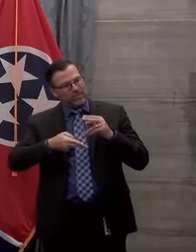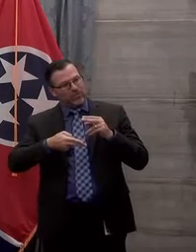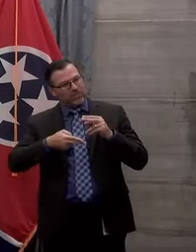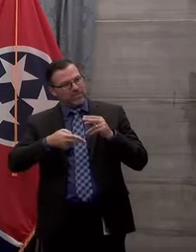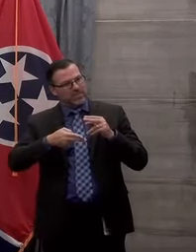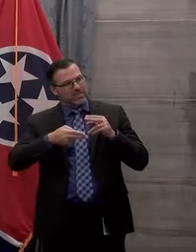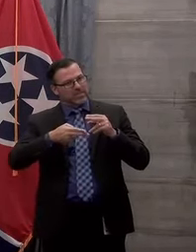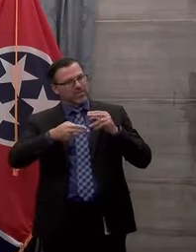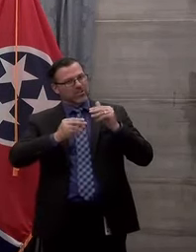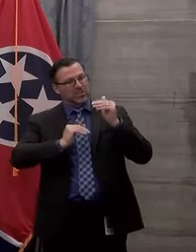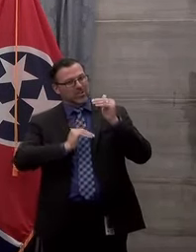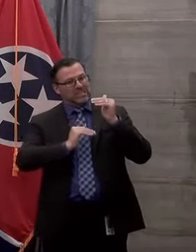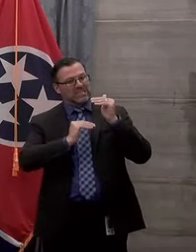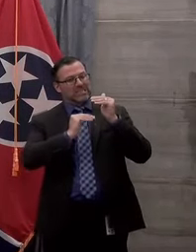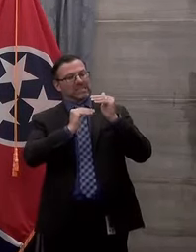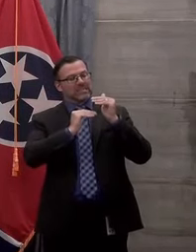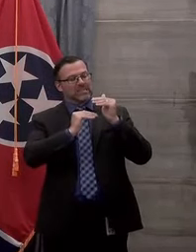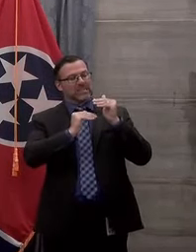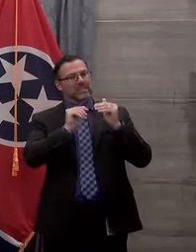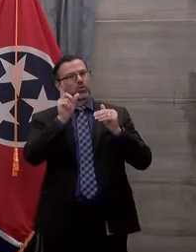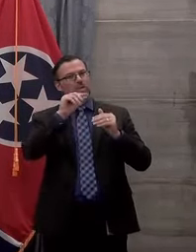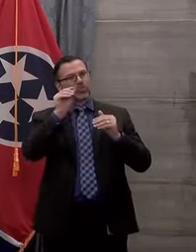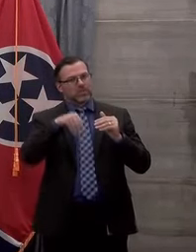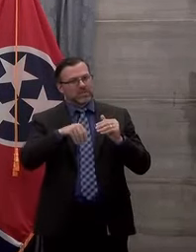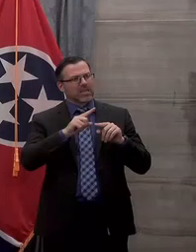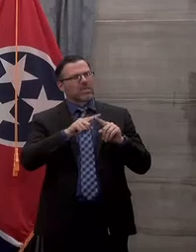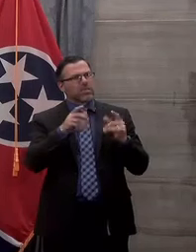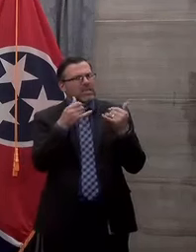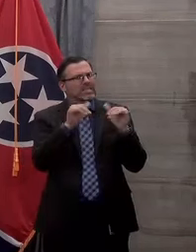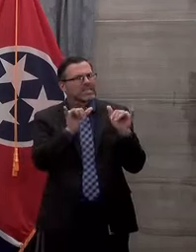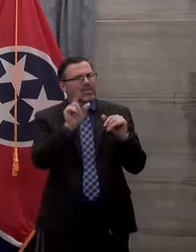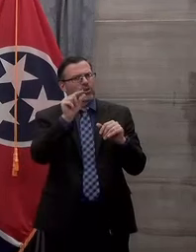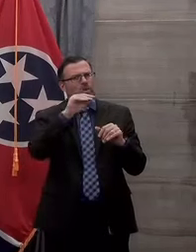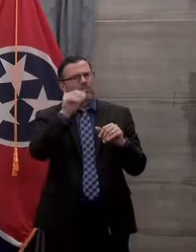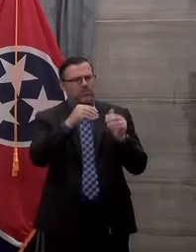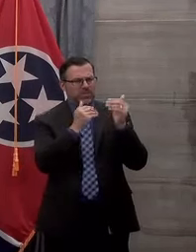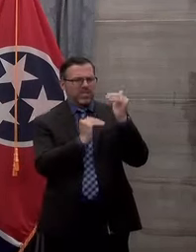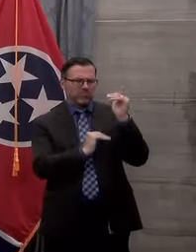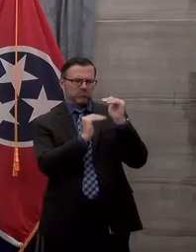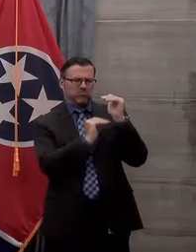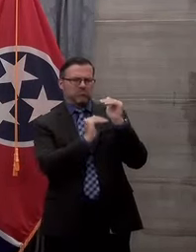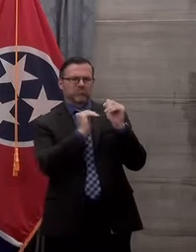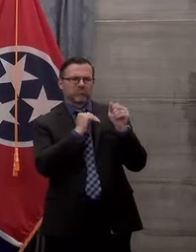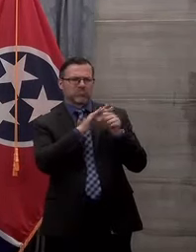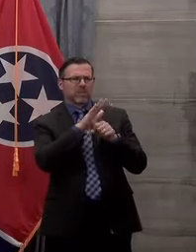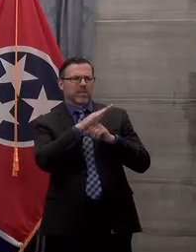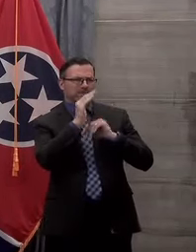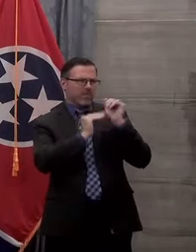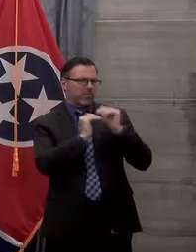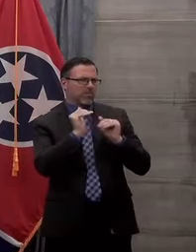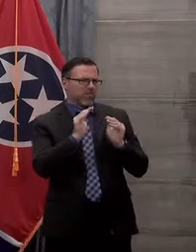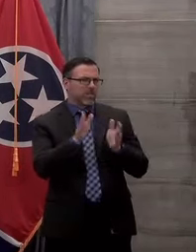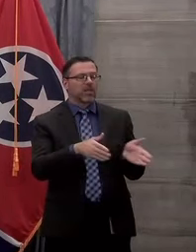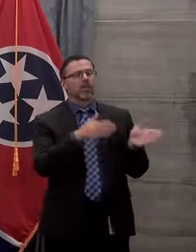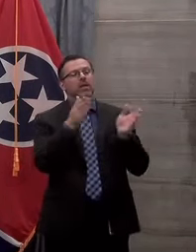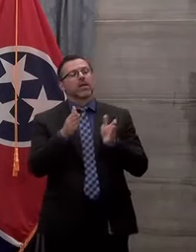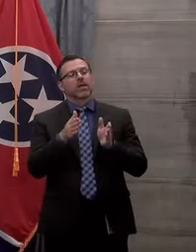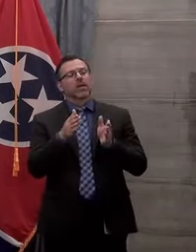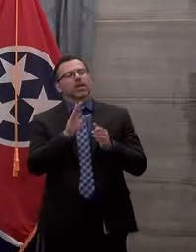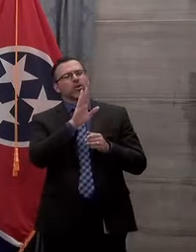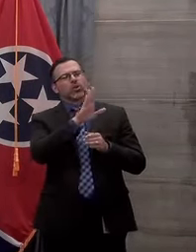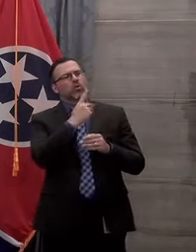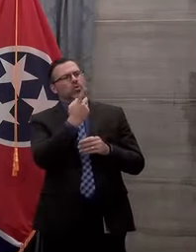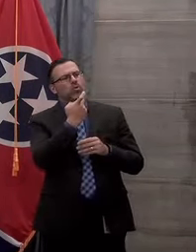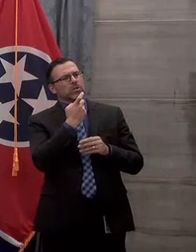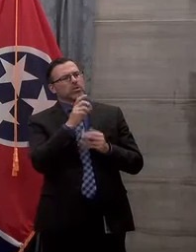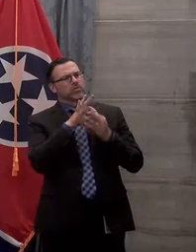to the increase of elective procedures, but that is still well within reason as far as statewide capacity. Related to your question